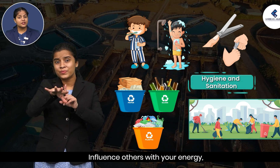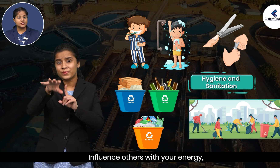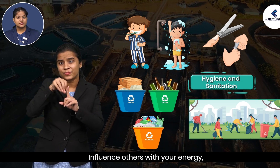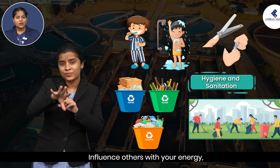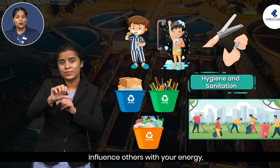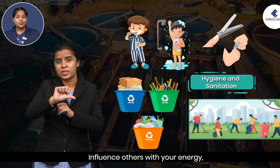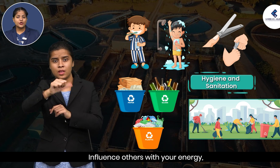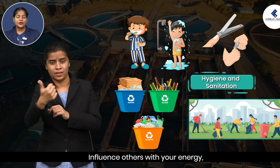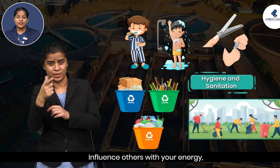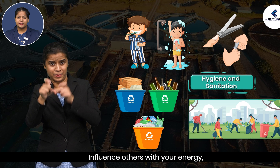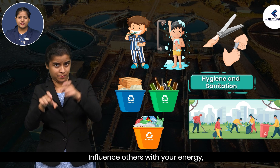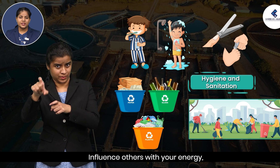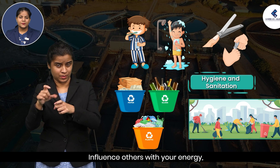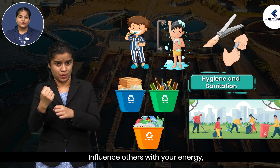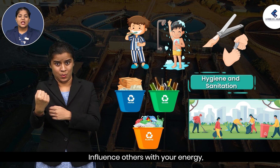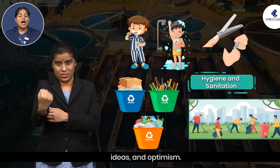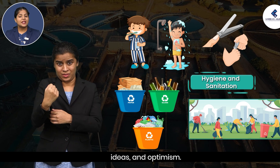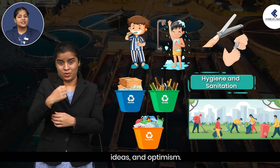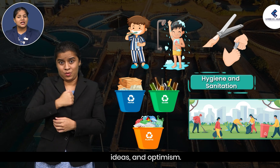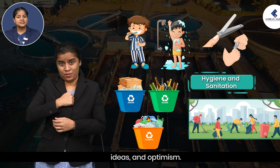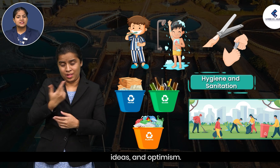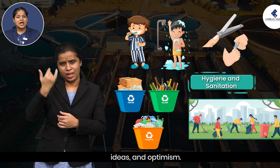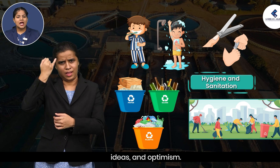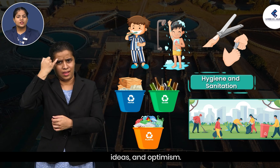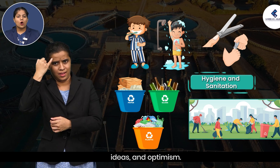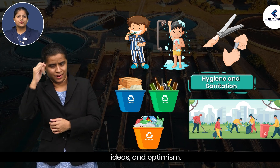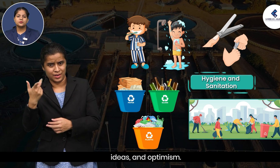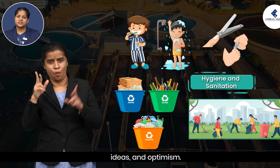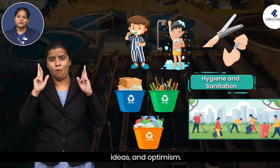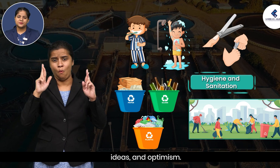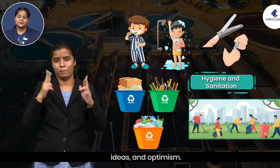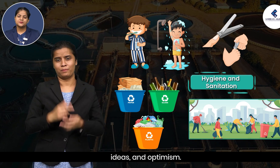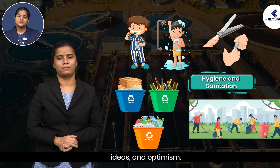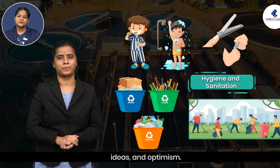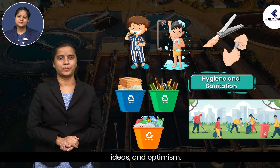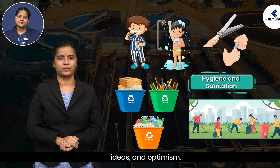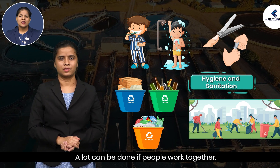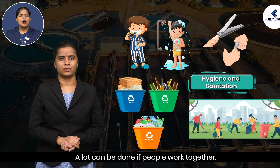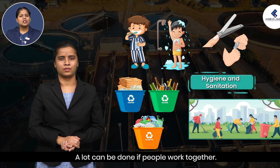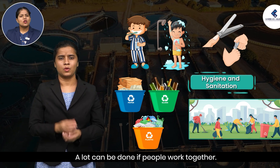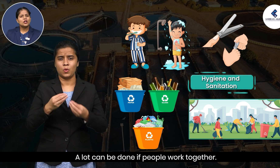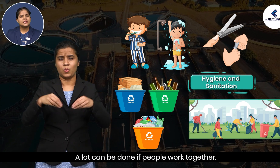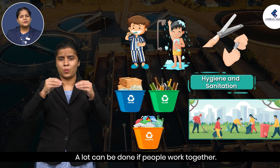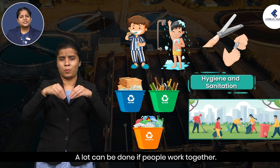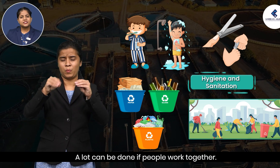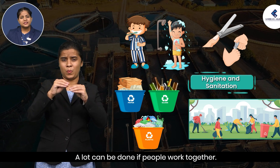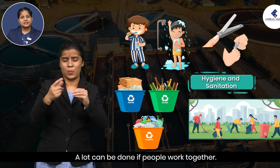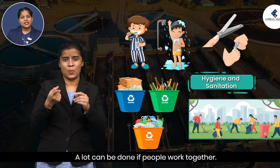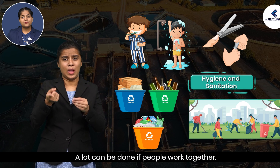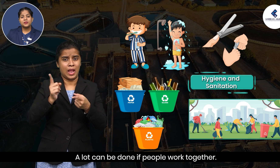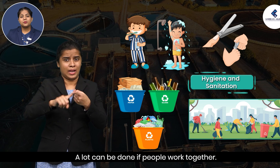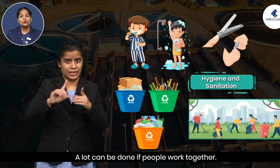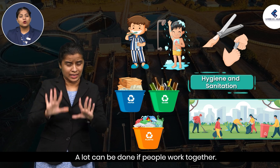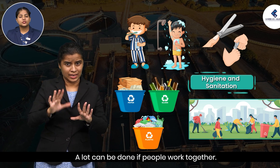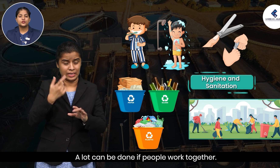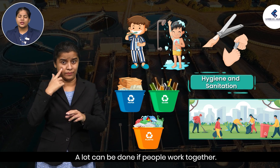Influence others with your energy, ideas, and optimism. A lot can be done